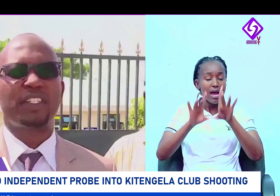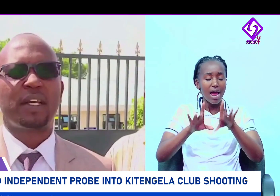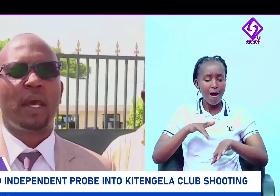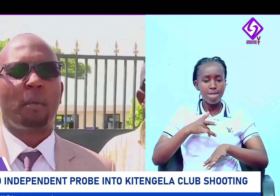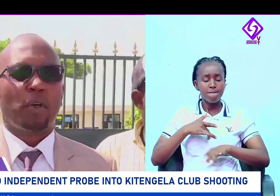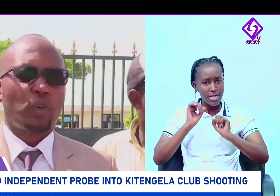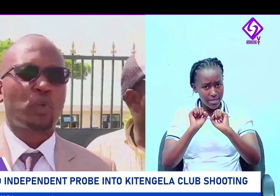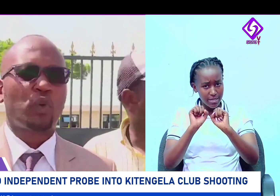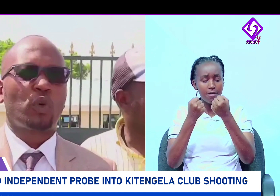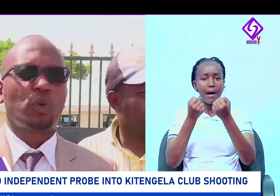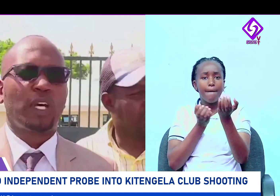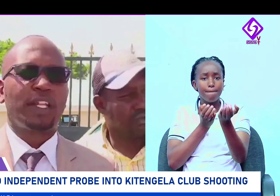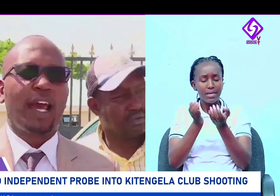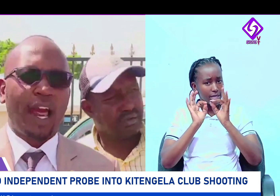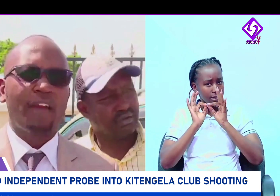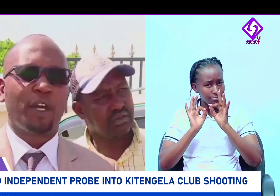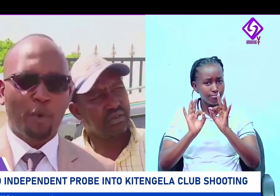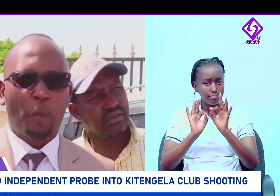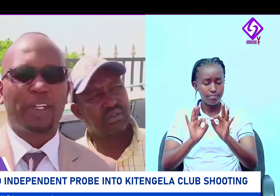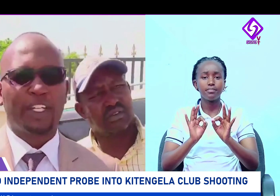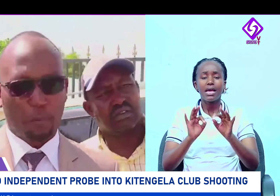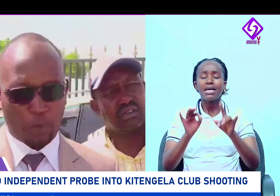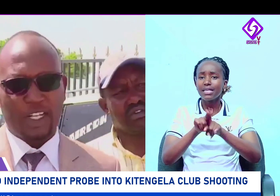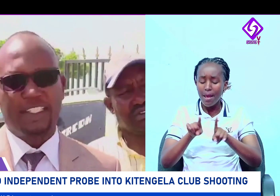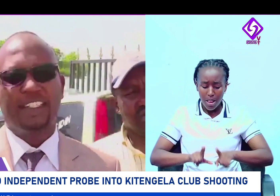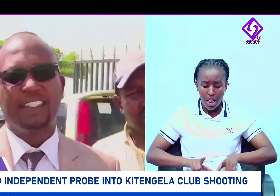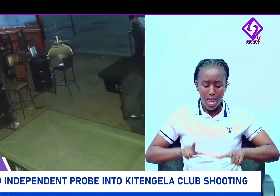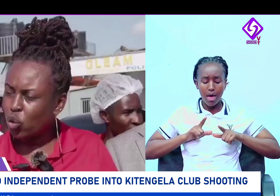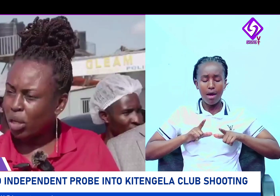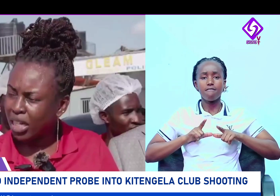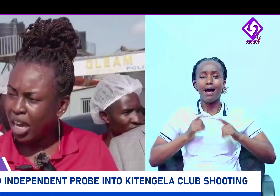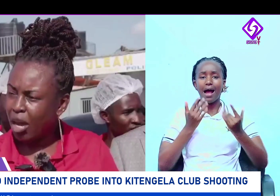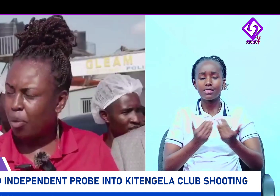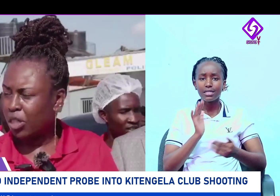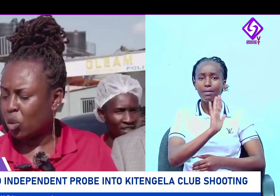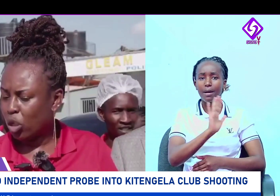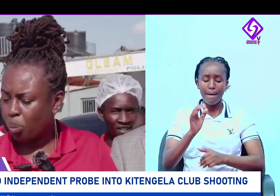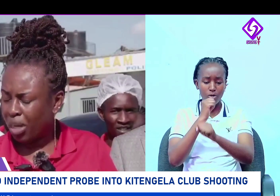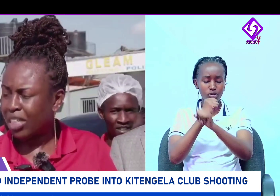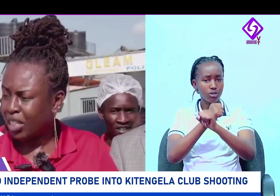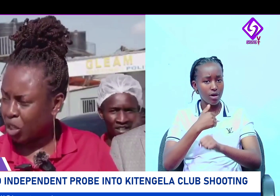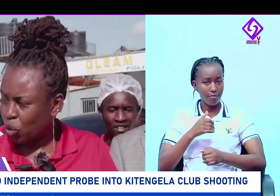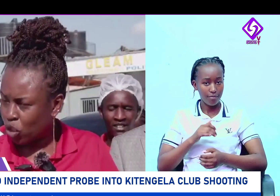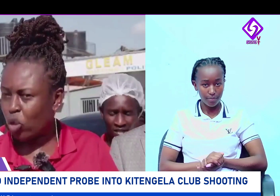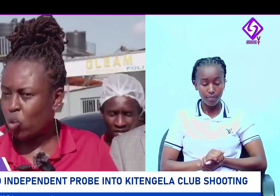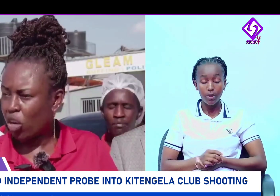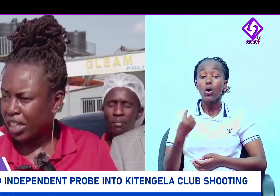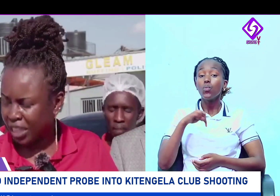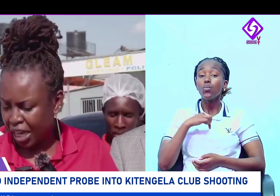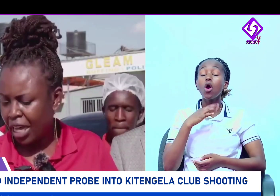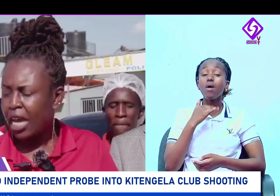businesses, but also that their life and property is protected. Tungetaka polisi watupatie security, watuongezee.